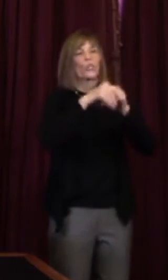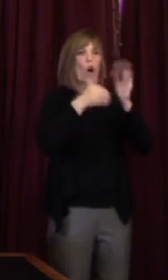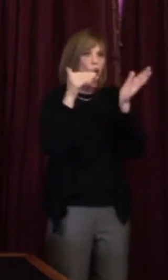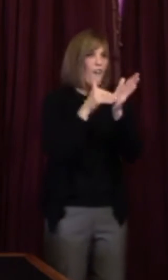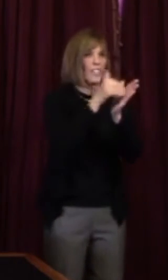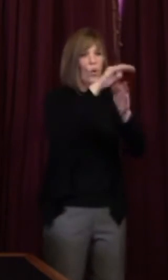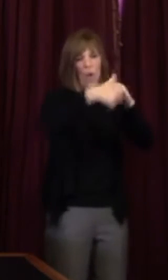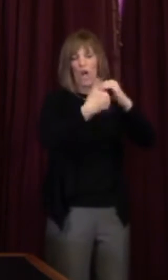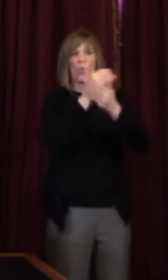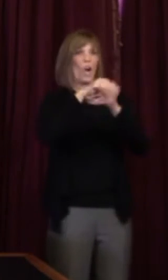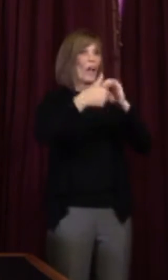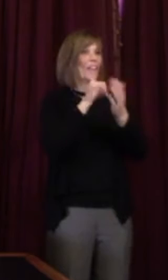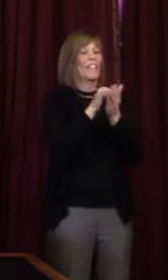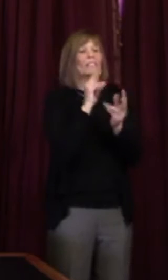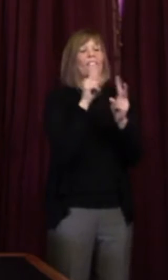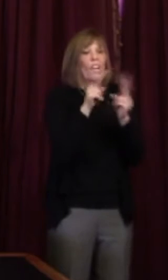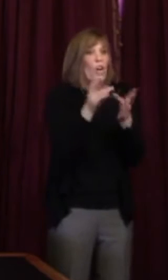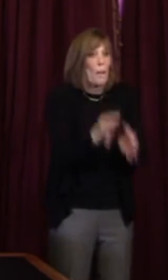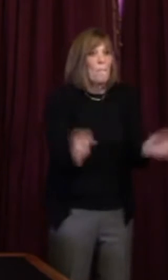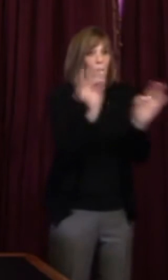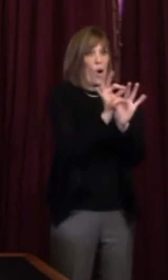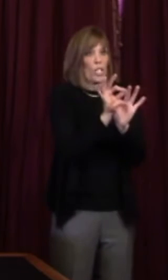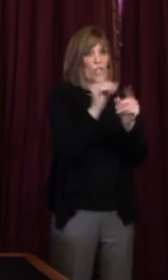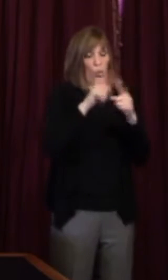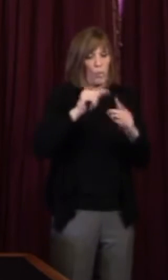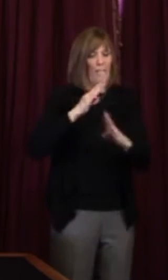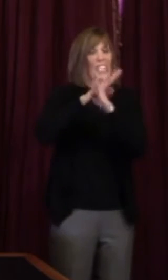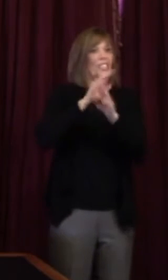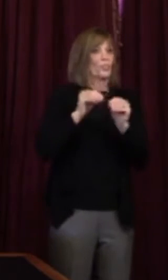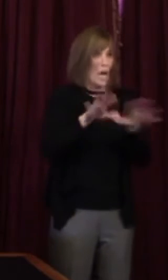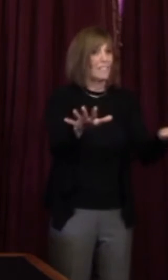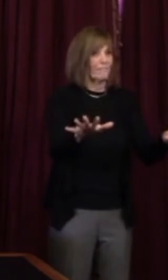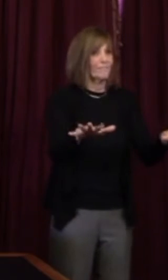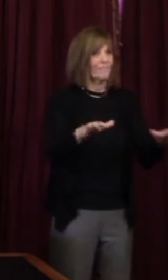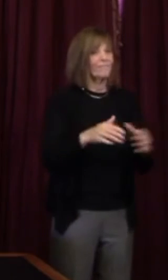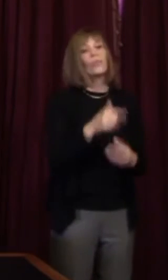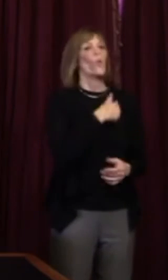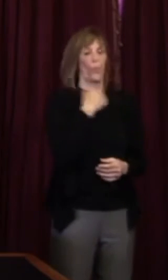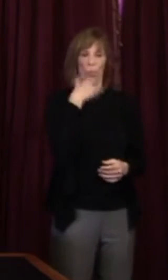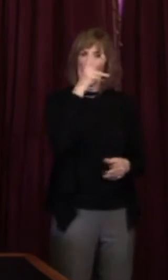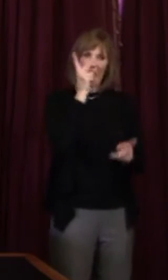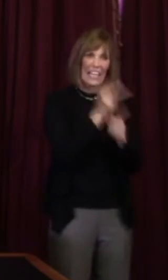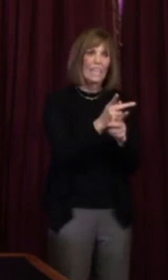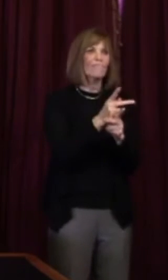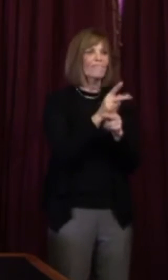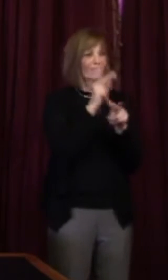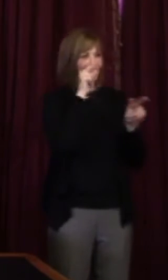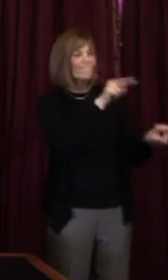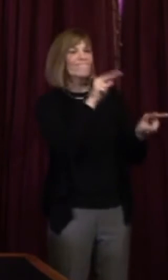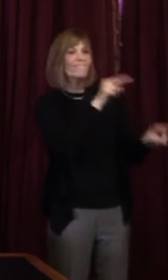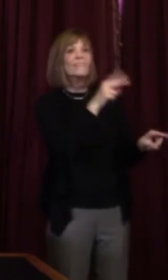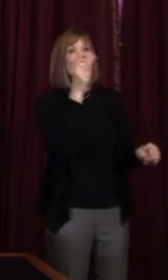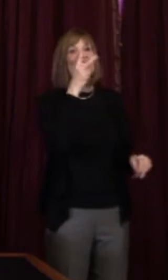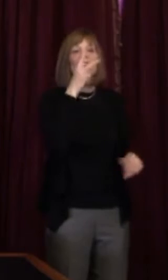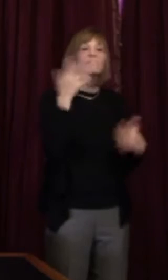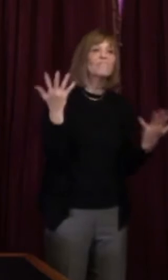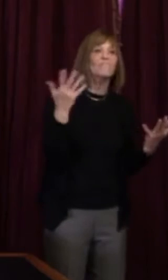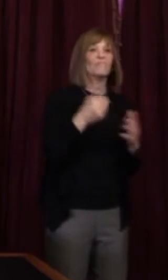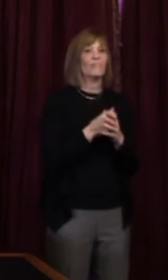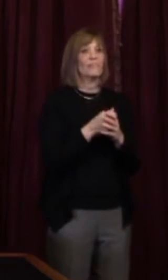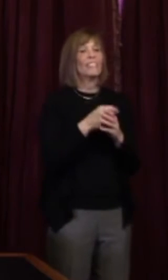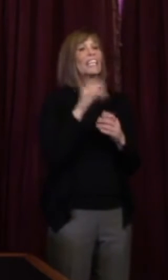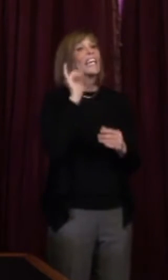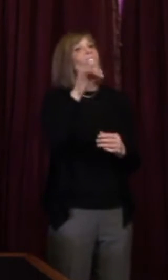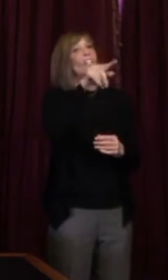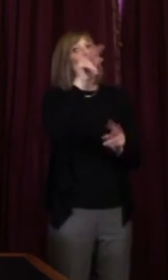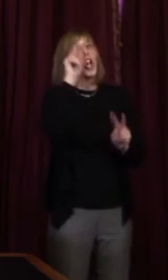often is just critical in spreading the virus. And so we're going to continue to look at that. What we're seeing, though, is if you look